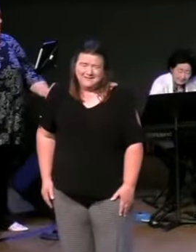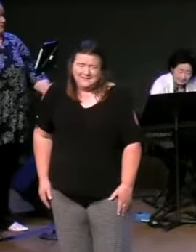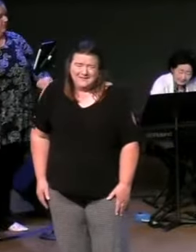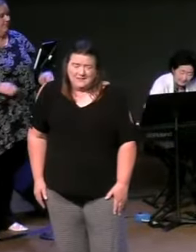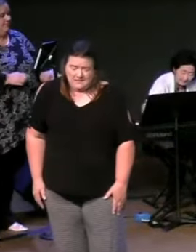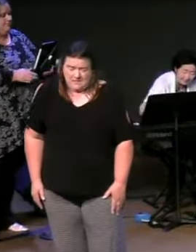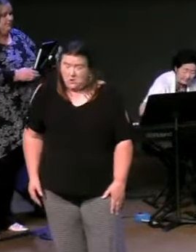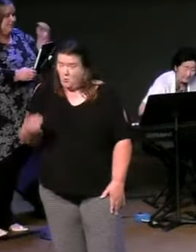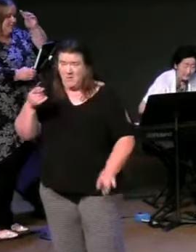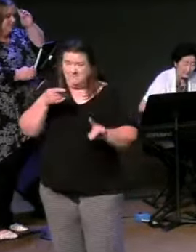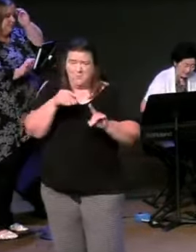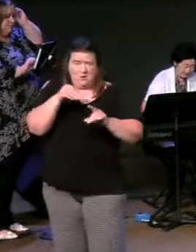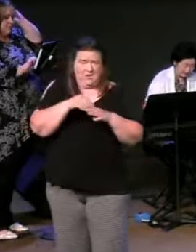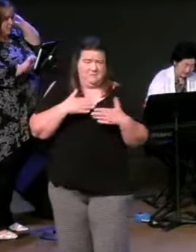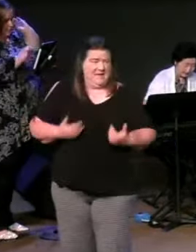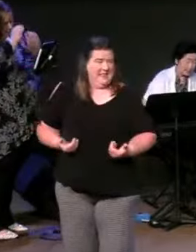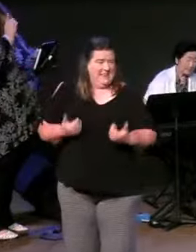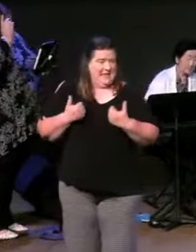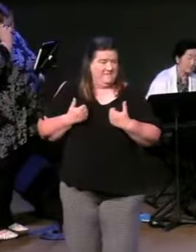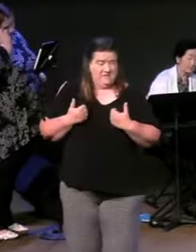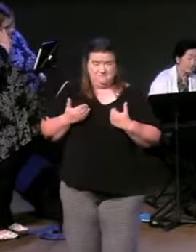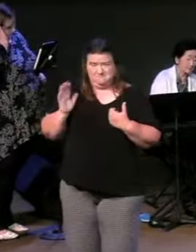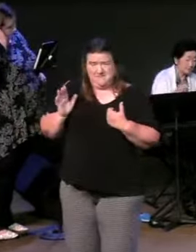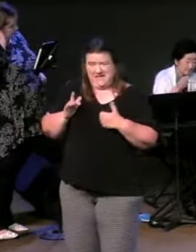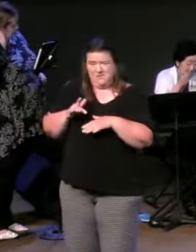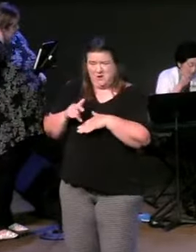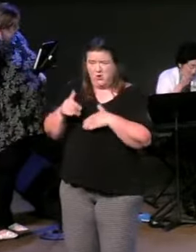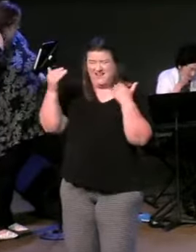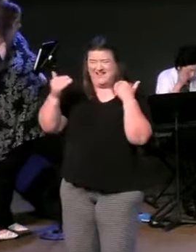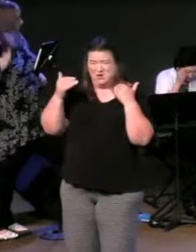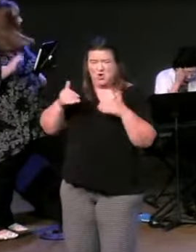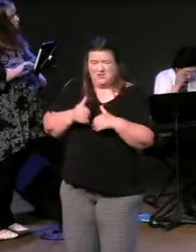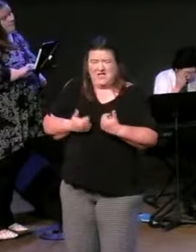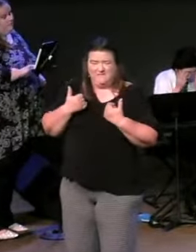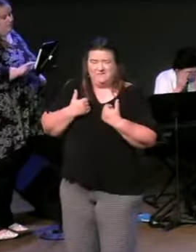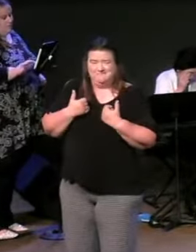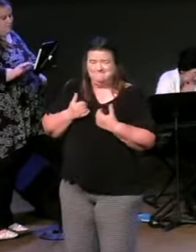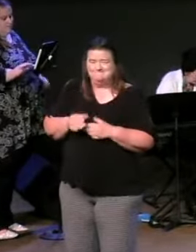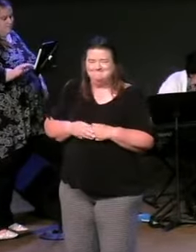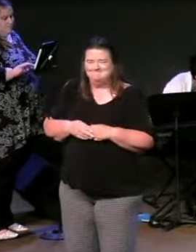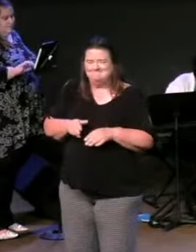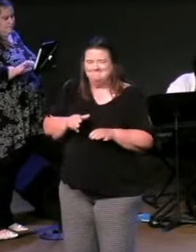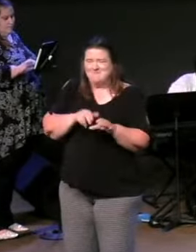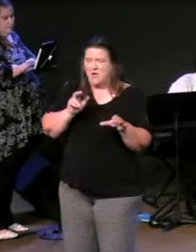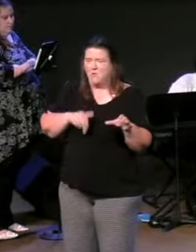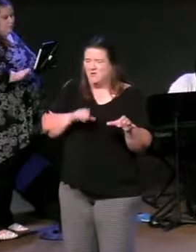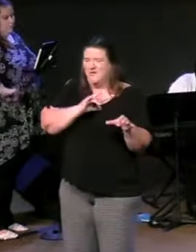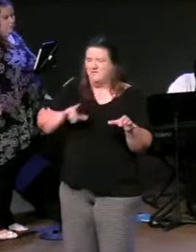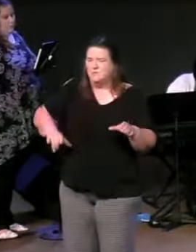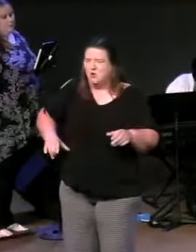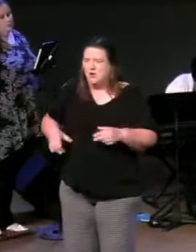There was a point in my life, in my early adult life, where I had walked away from the Lord.